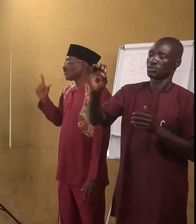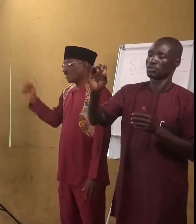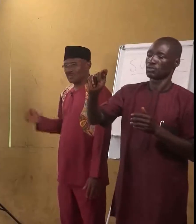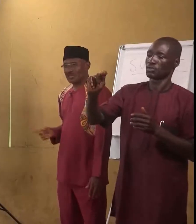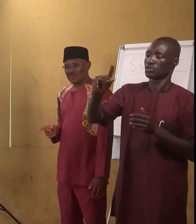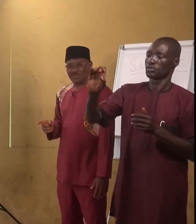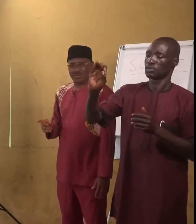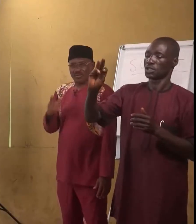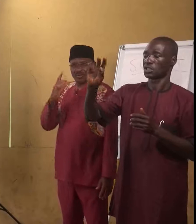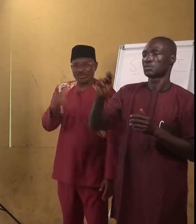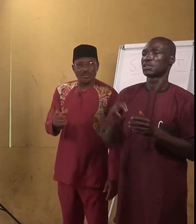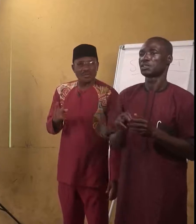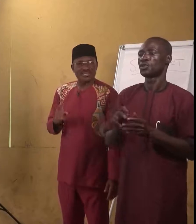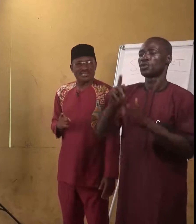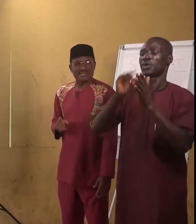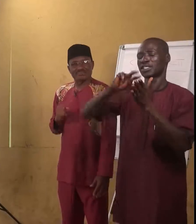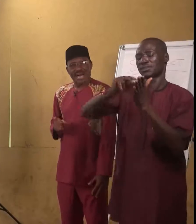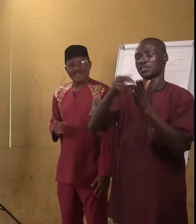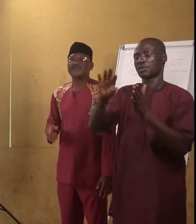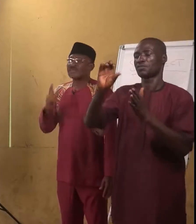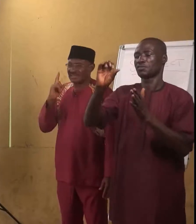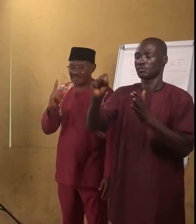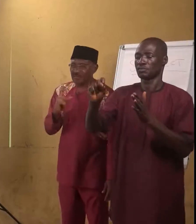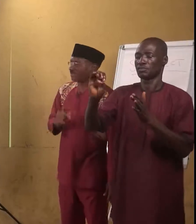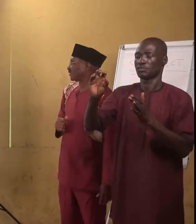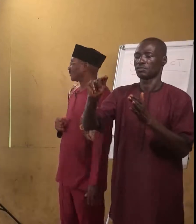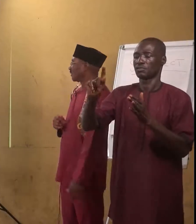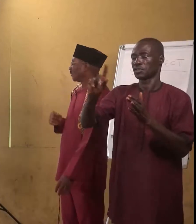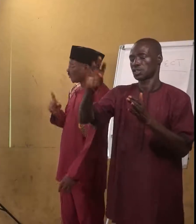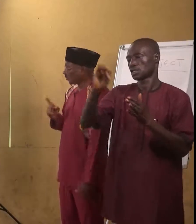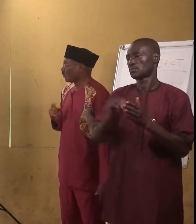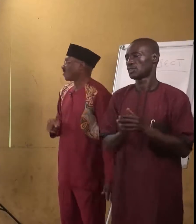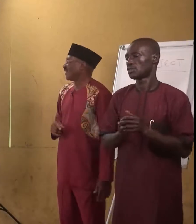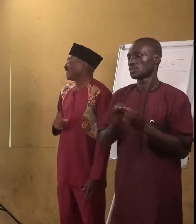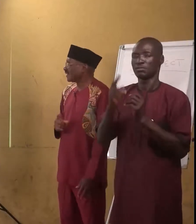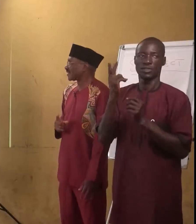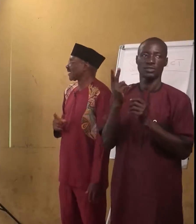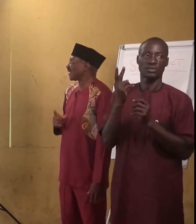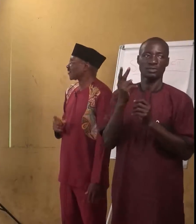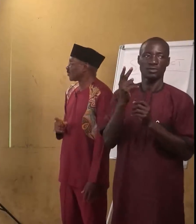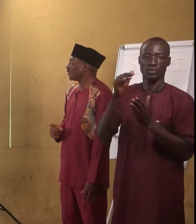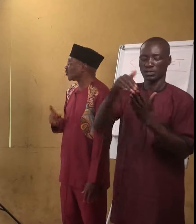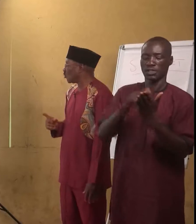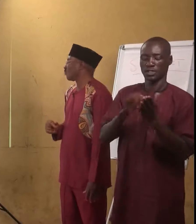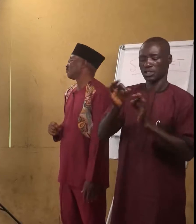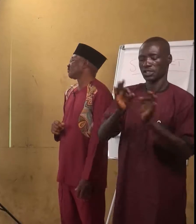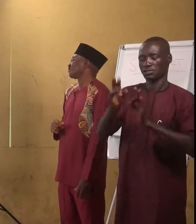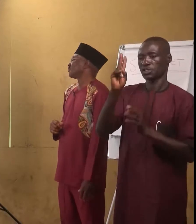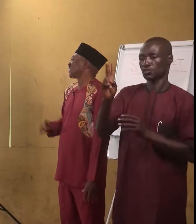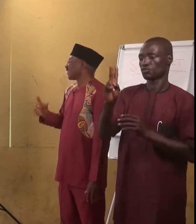by settlement? What do you understand by settlement? 2, list and explain